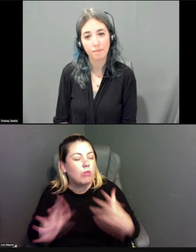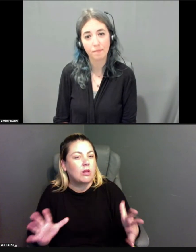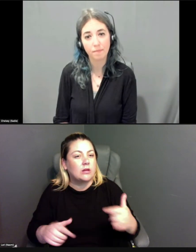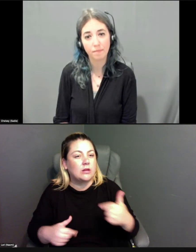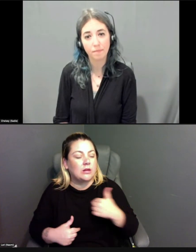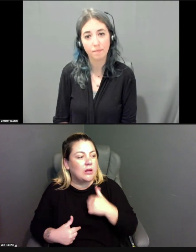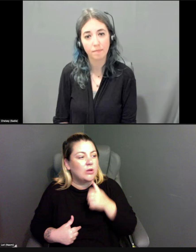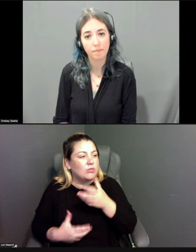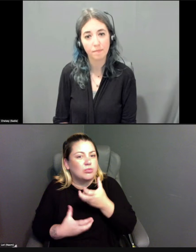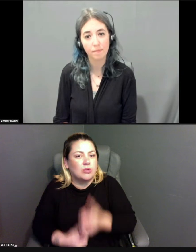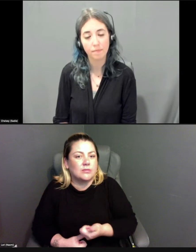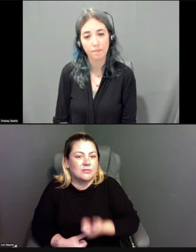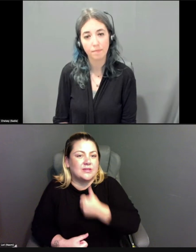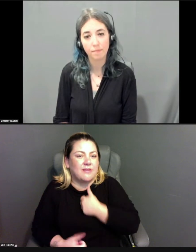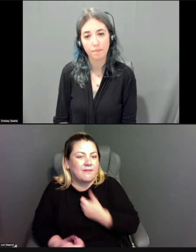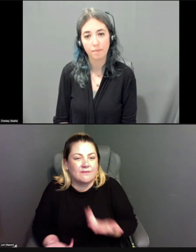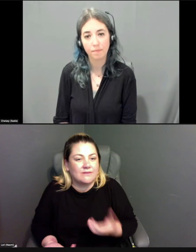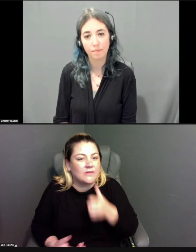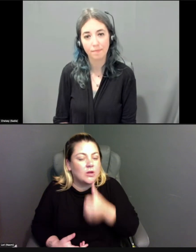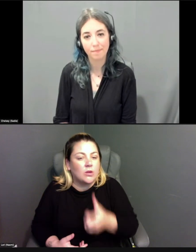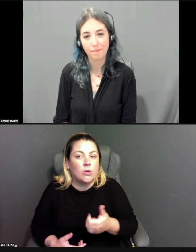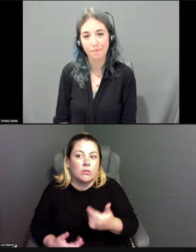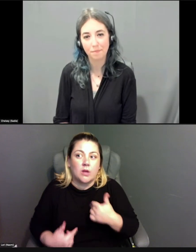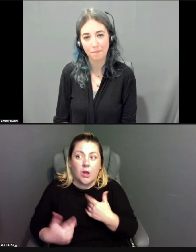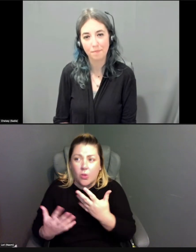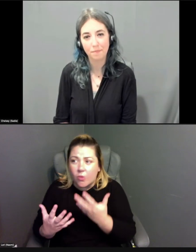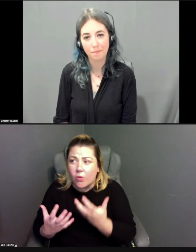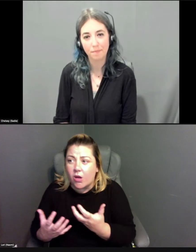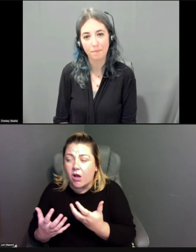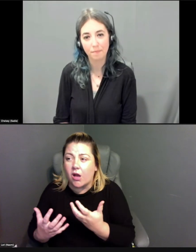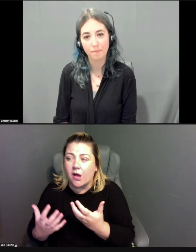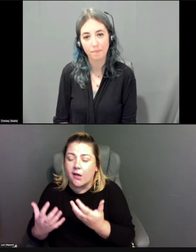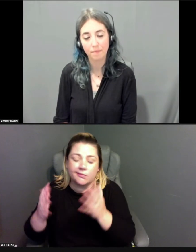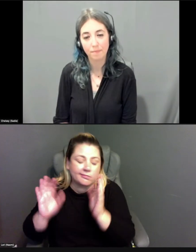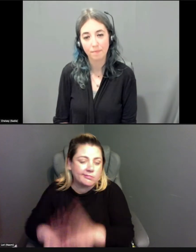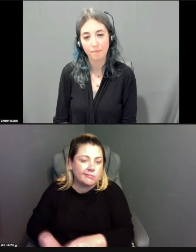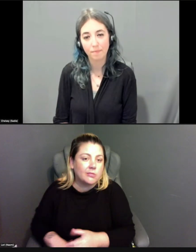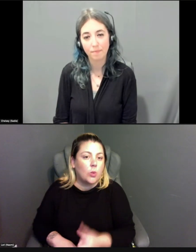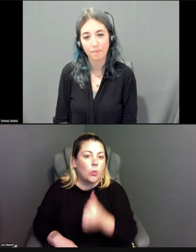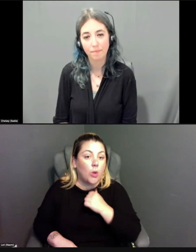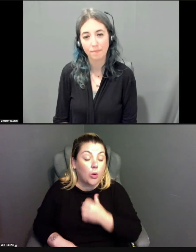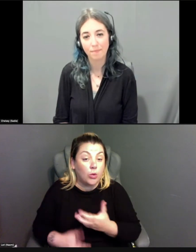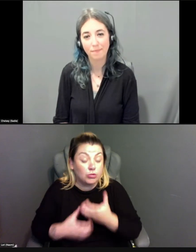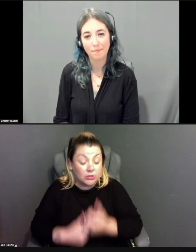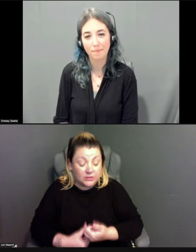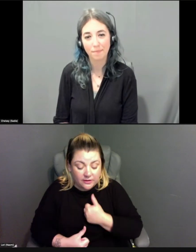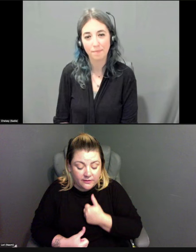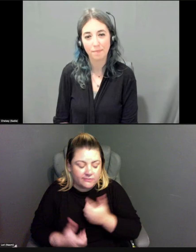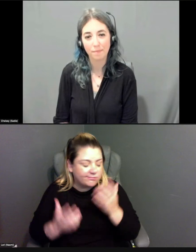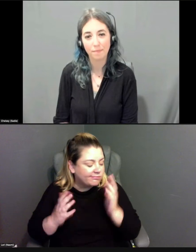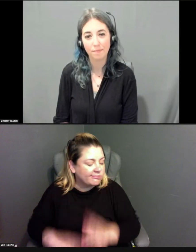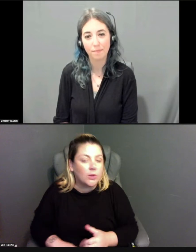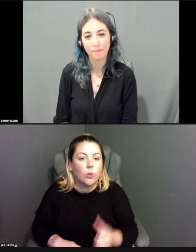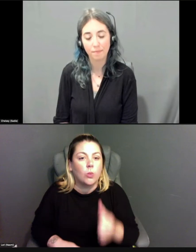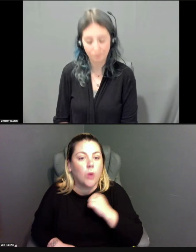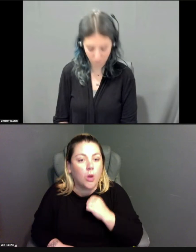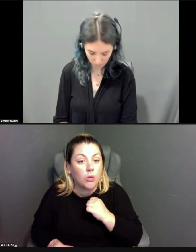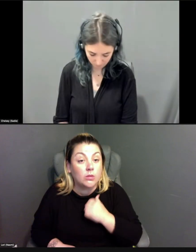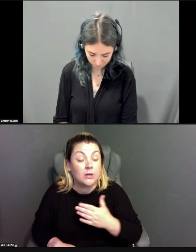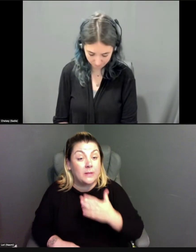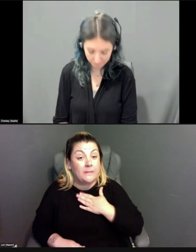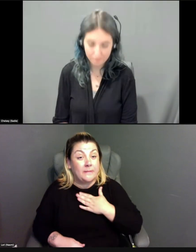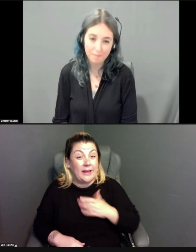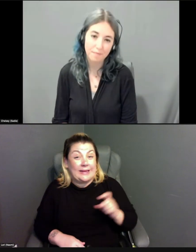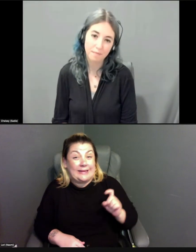our intuition and our instincts and, our self-trust and all of that, but also like our needs